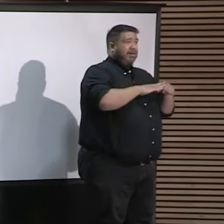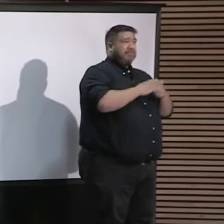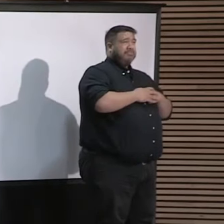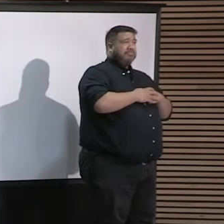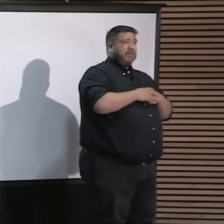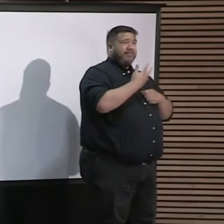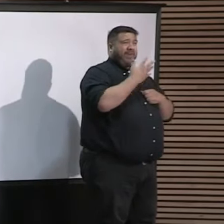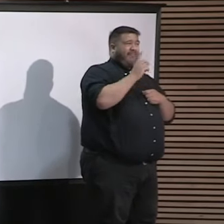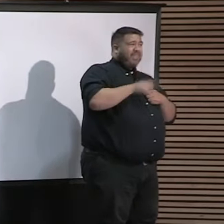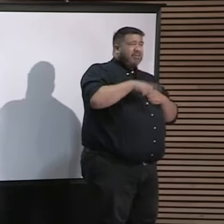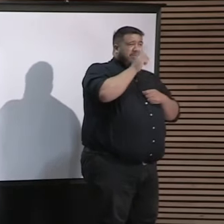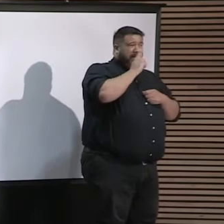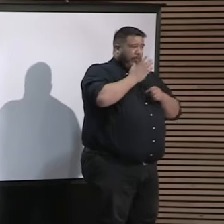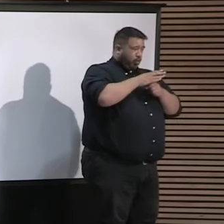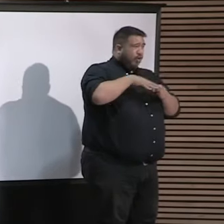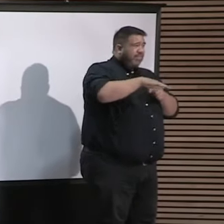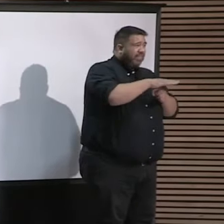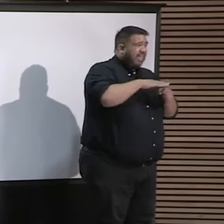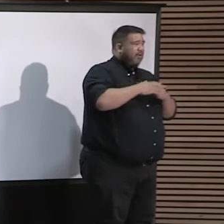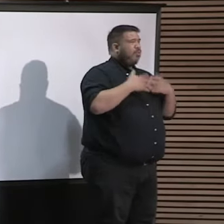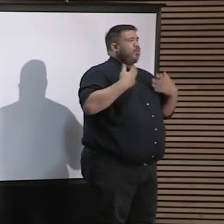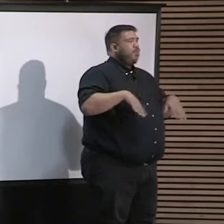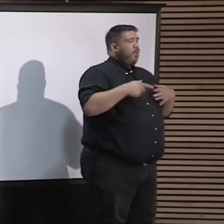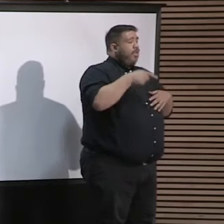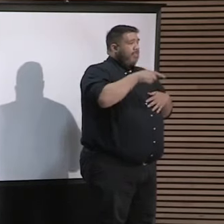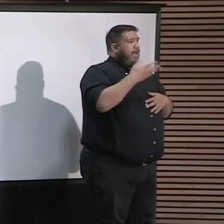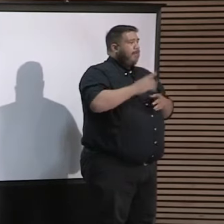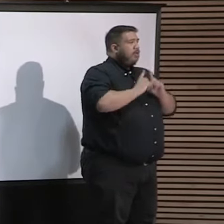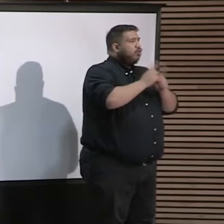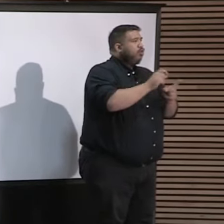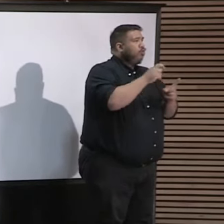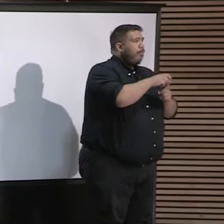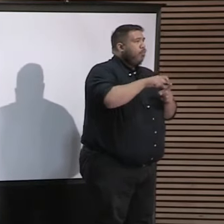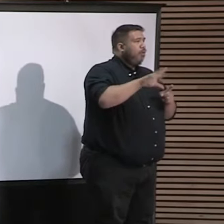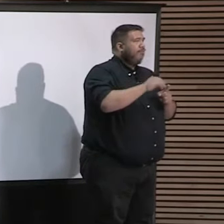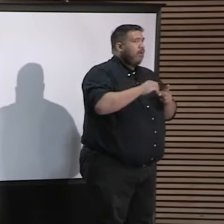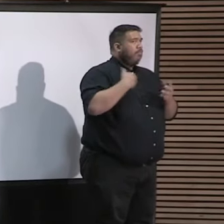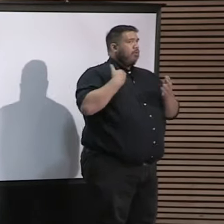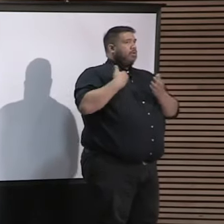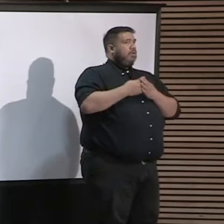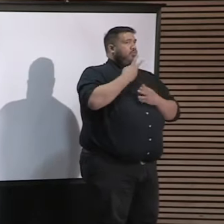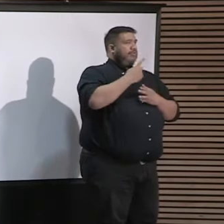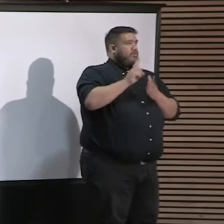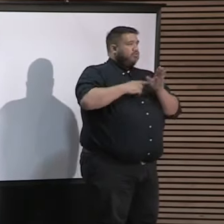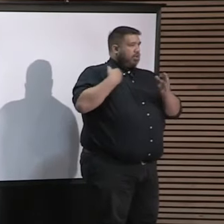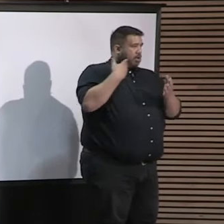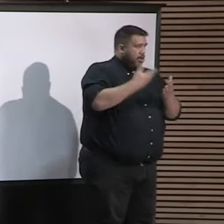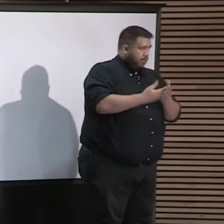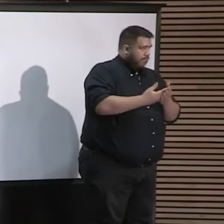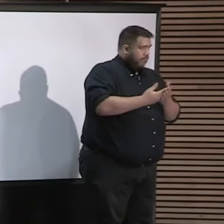800 different organisations have accessed the port since the 21st of July. As at 6 p.m. last night,